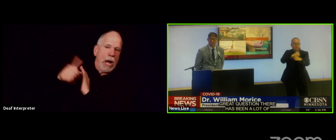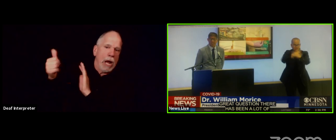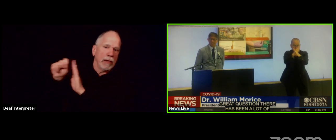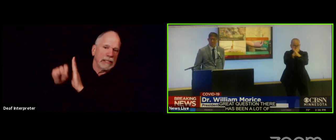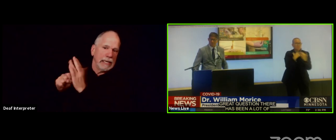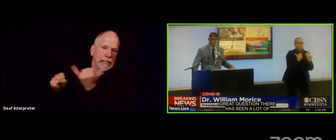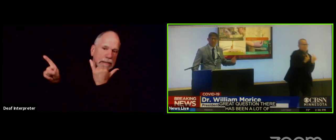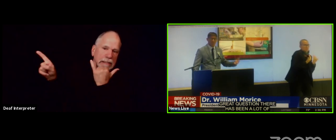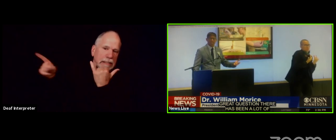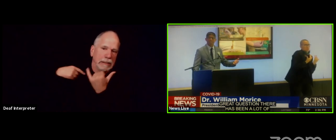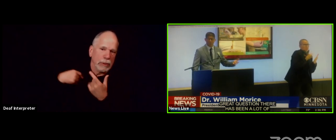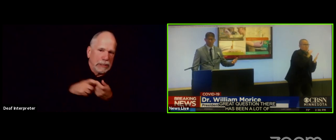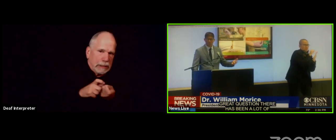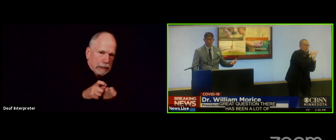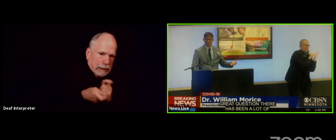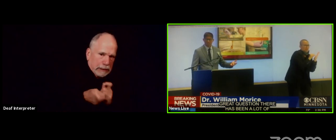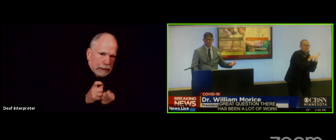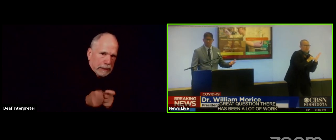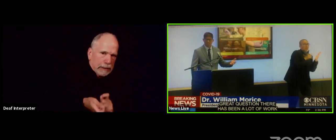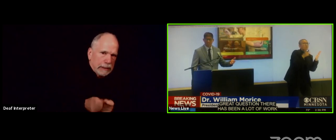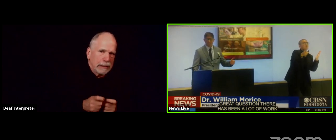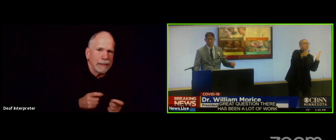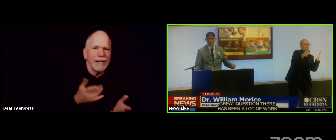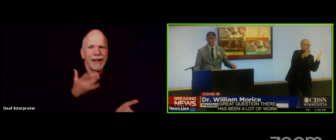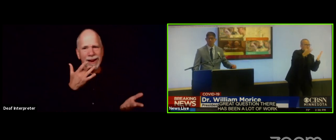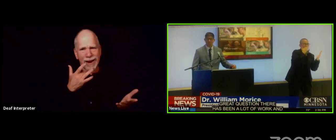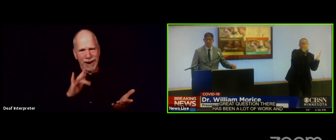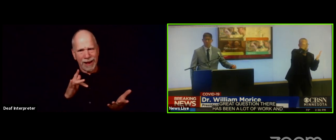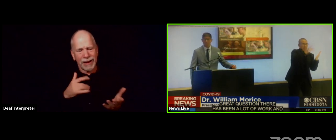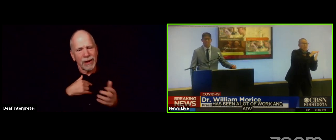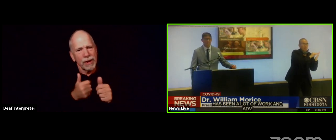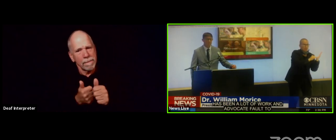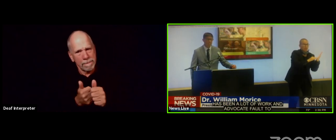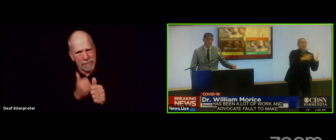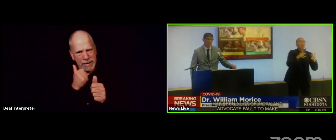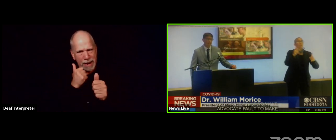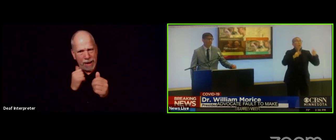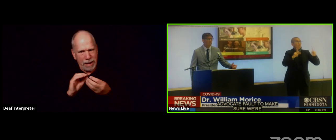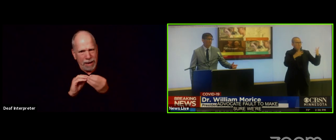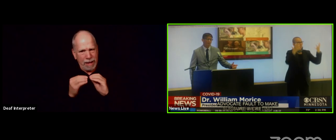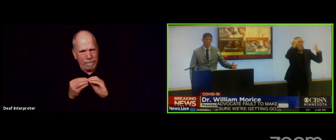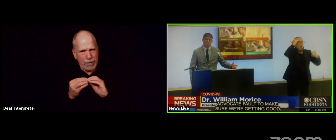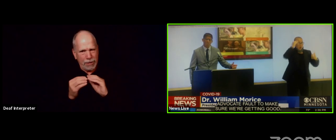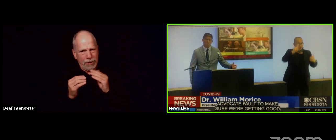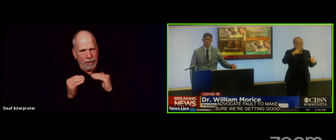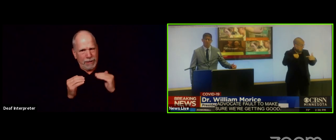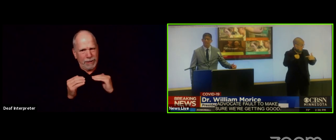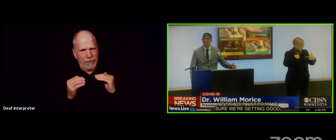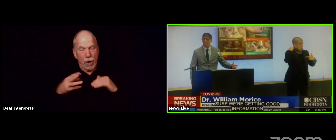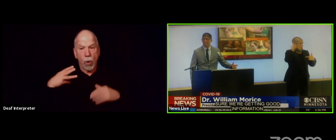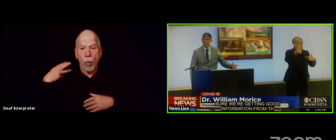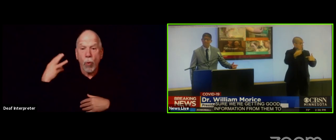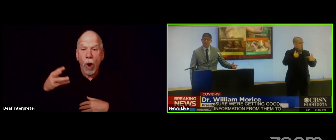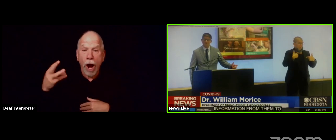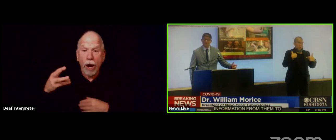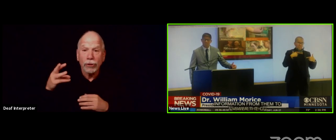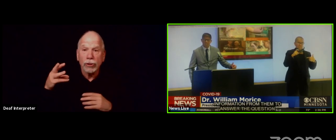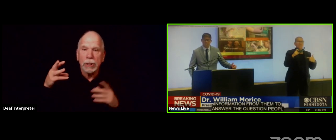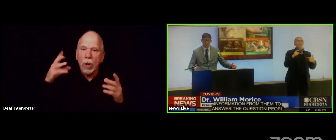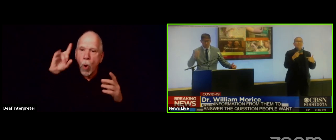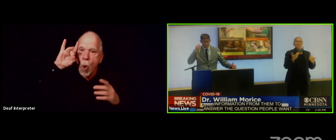quality to make sure that we're getting good information from them to answer the questions people really want answered. It's a tough problem because the way any test